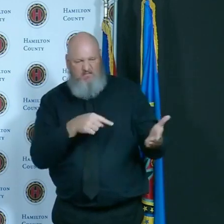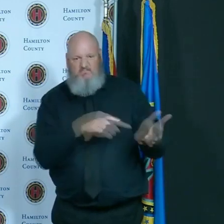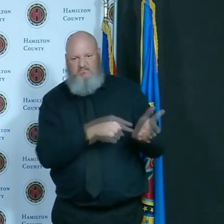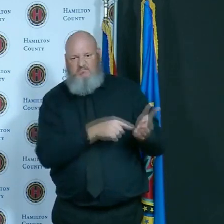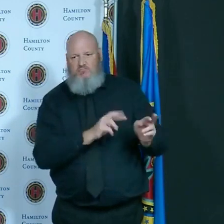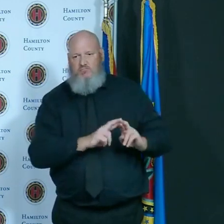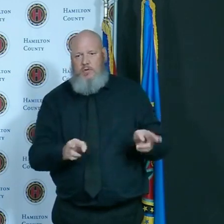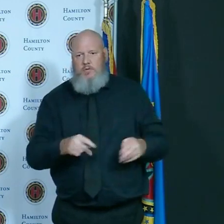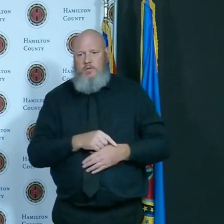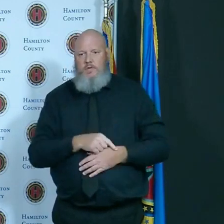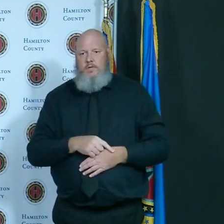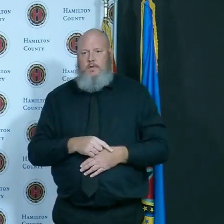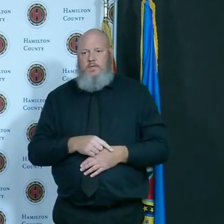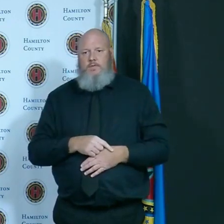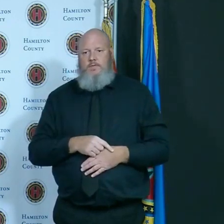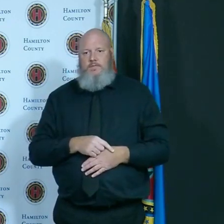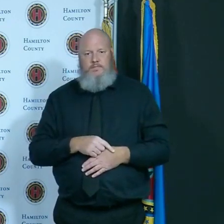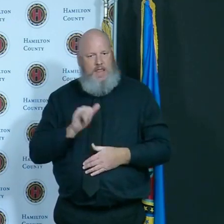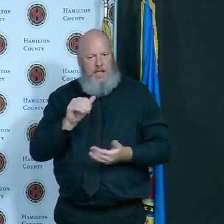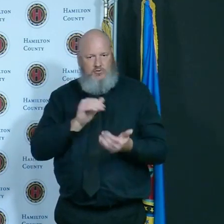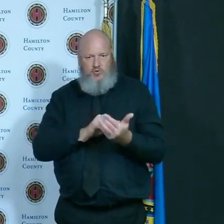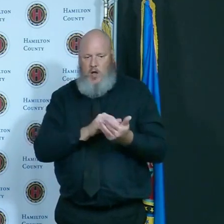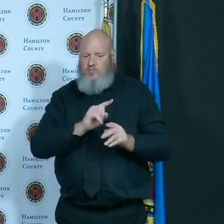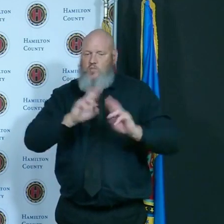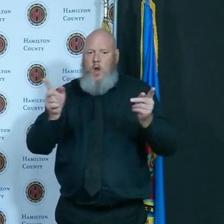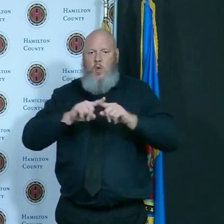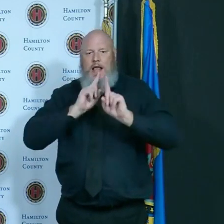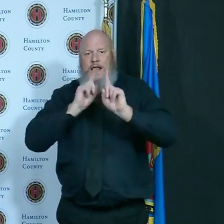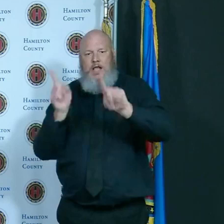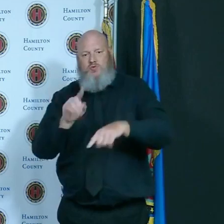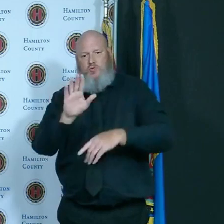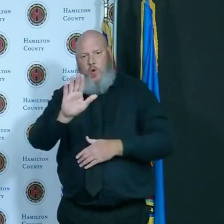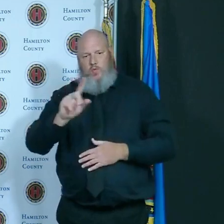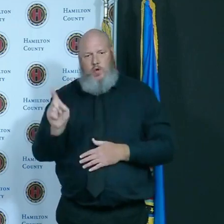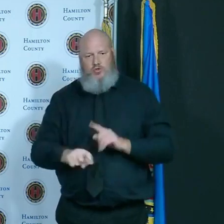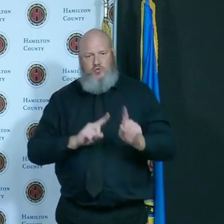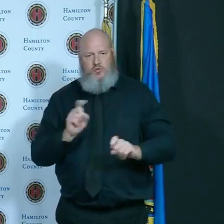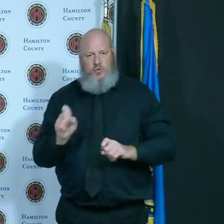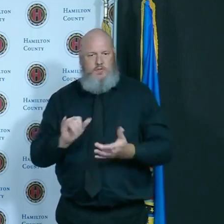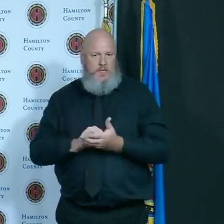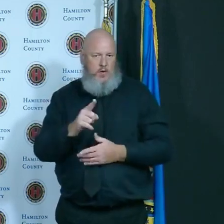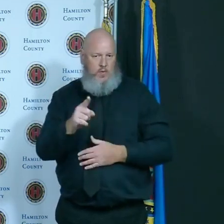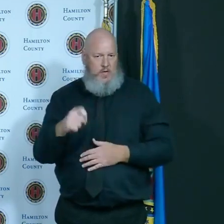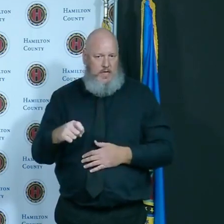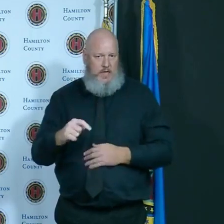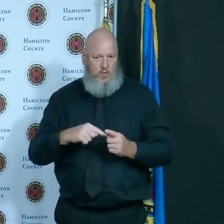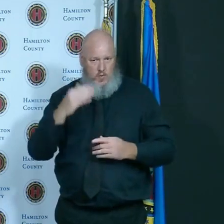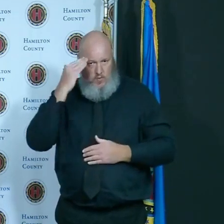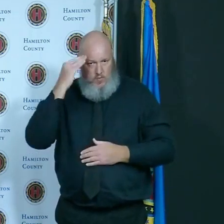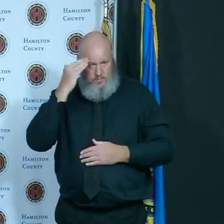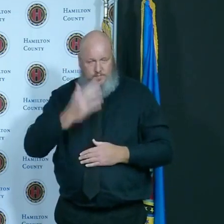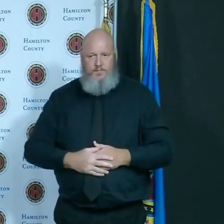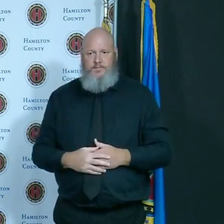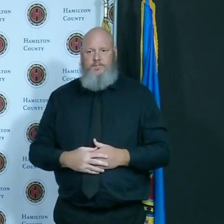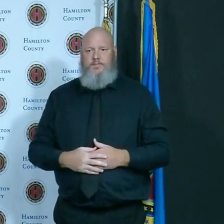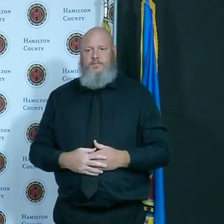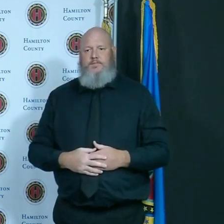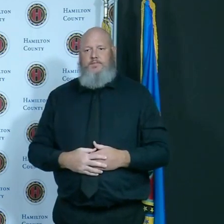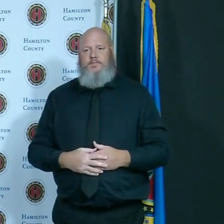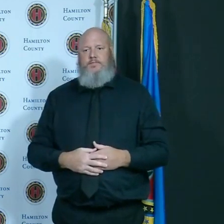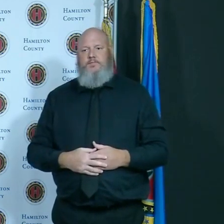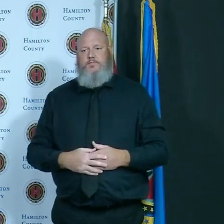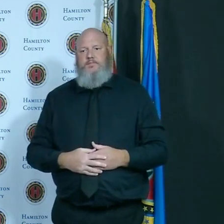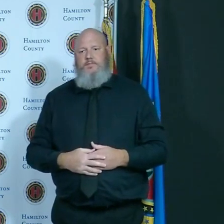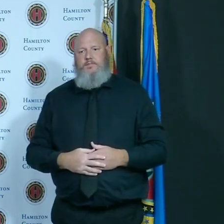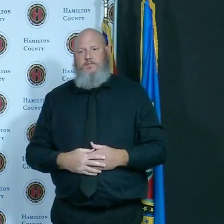webinars. And one of the big questions coming out of the Black community, or concerns or issues, as Commissioner Parks has shared, is how